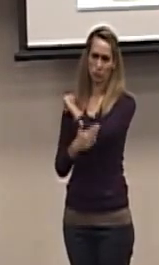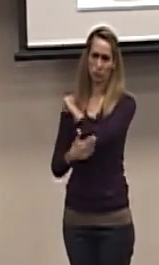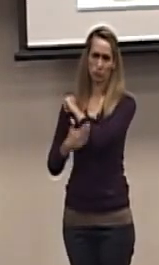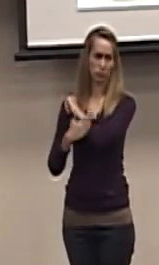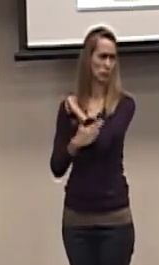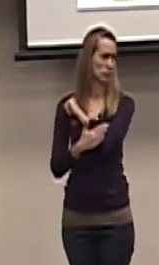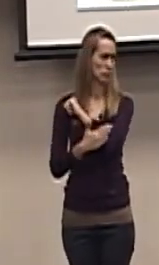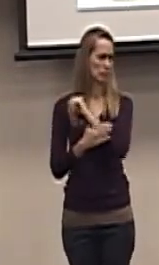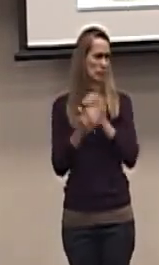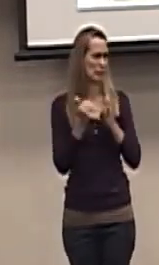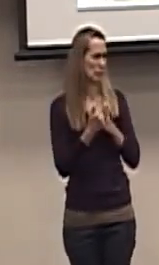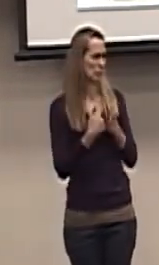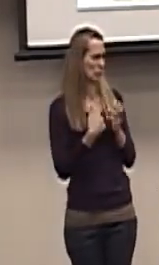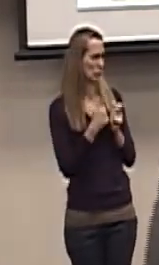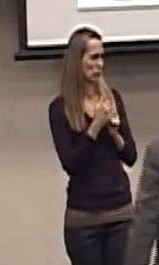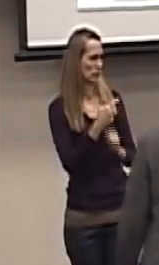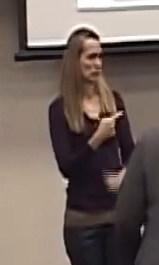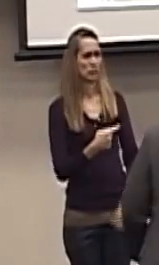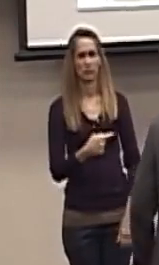me with this.